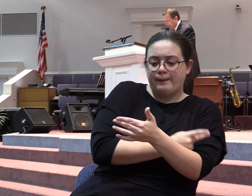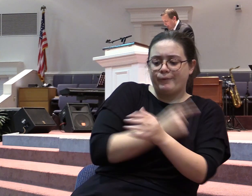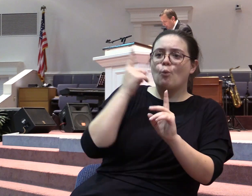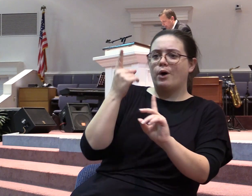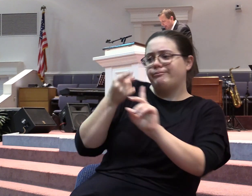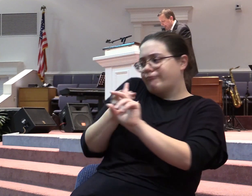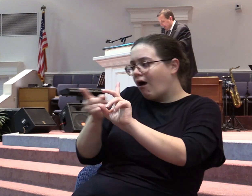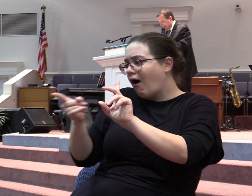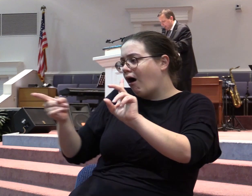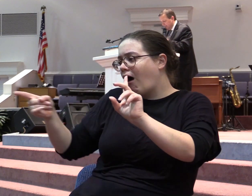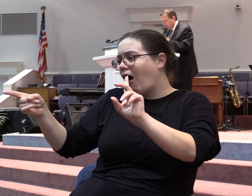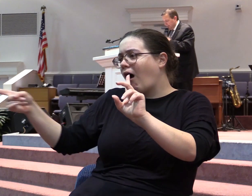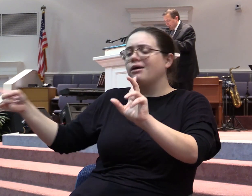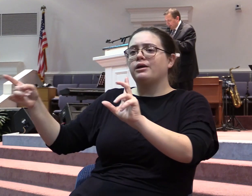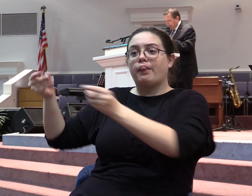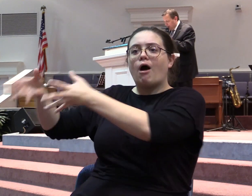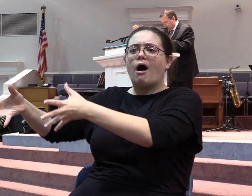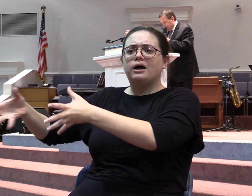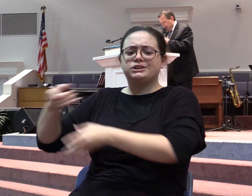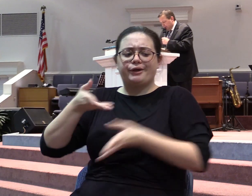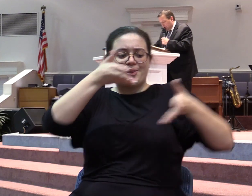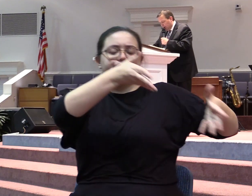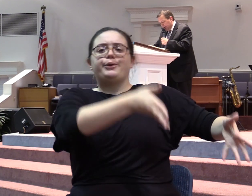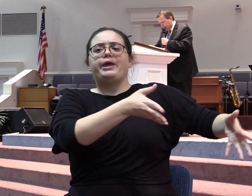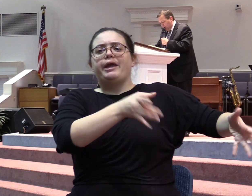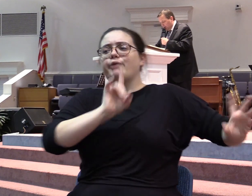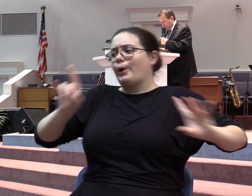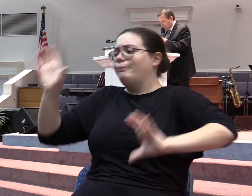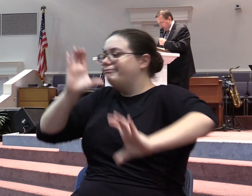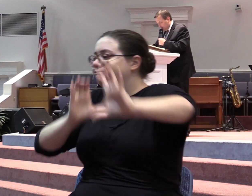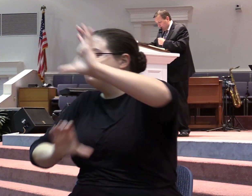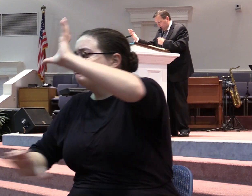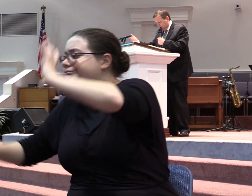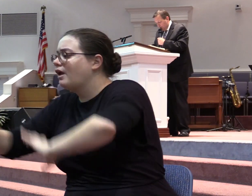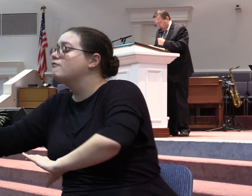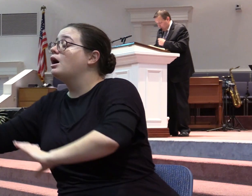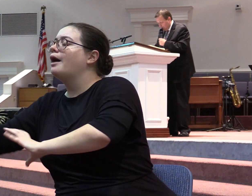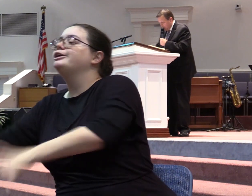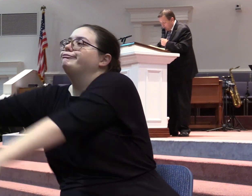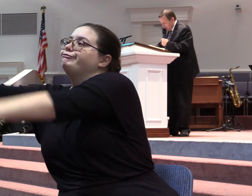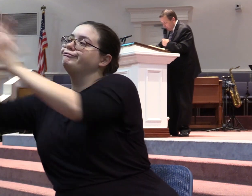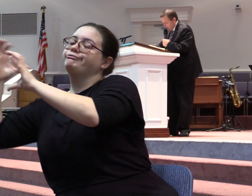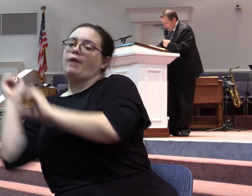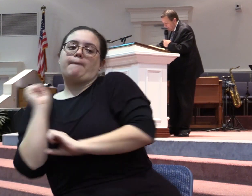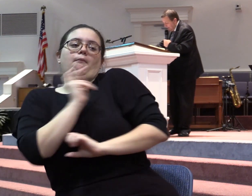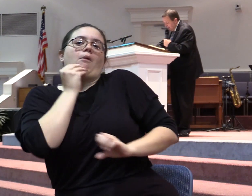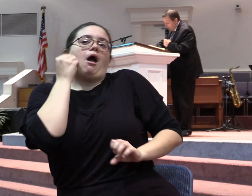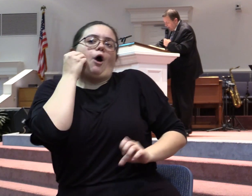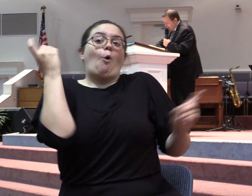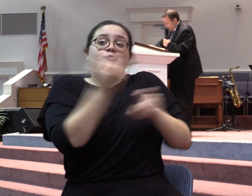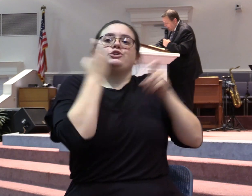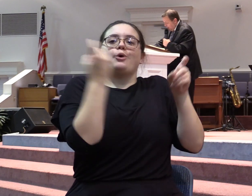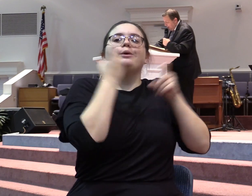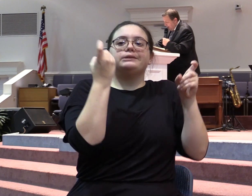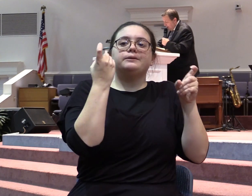doth not leave the 99 until he goes and finds the one that he lost, and he returns with them on his shoulders, rejoicing? When